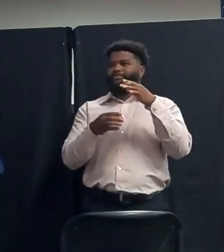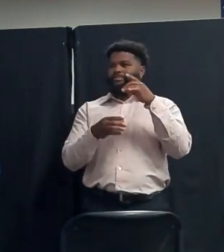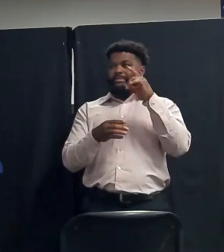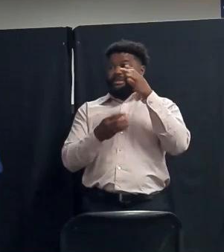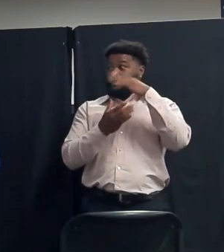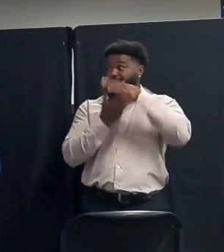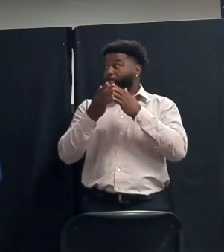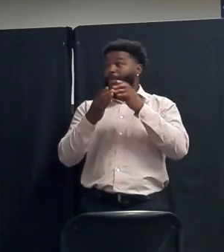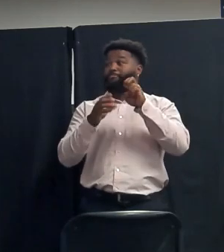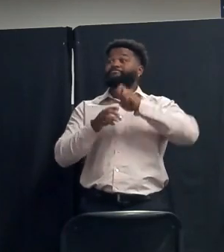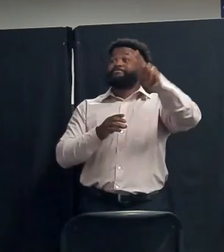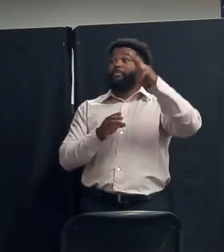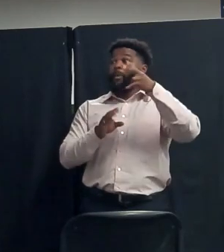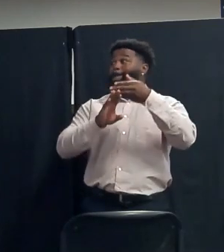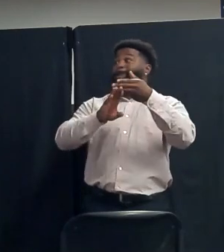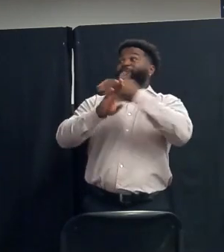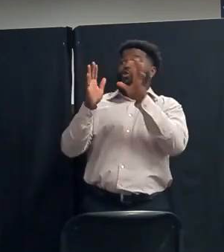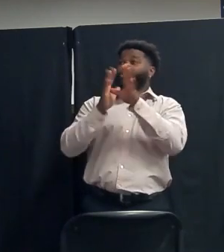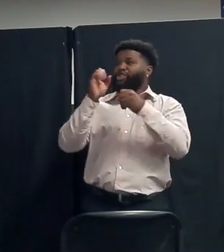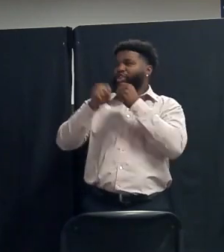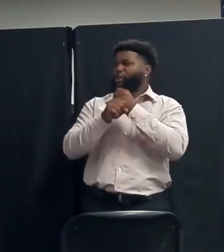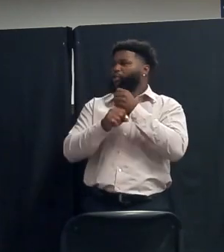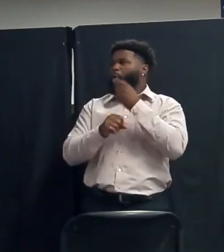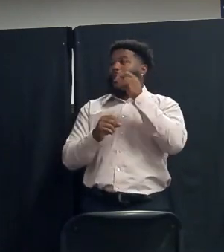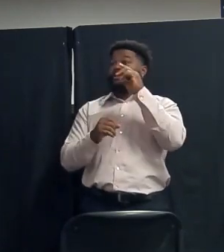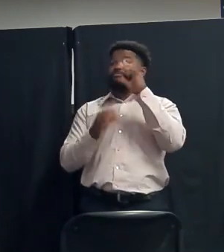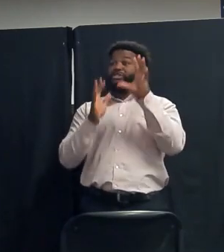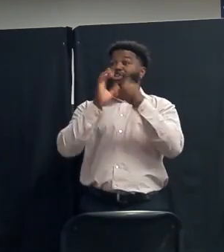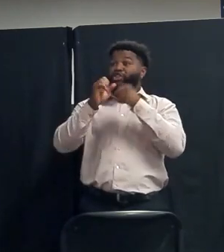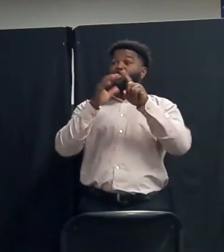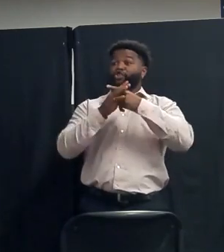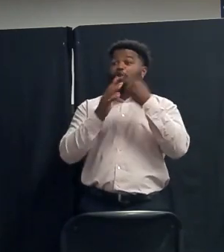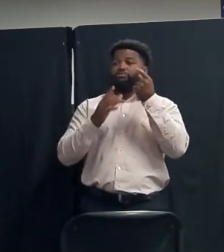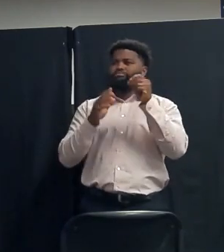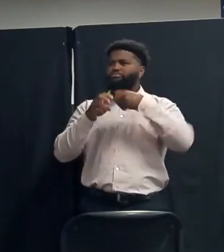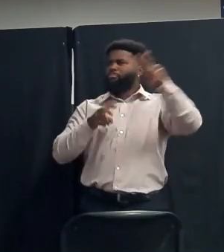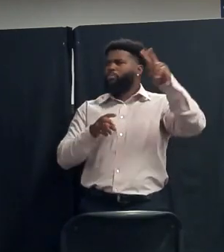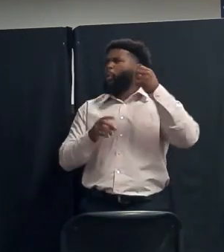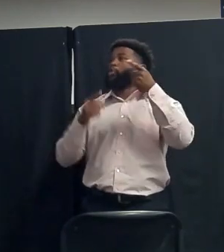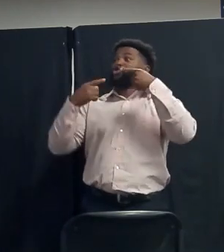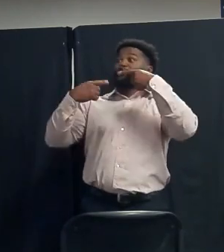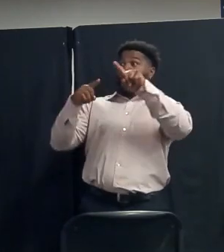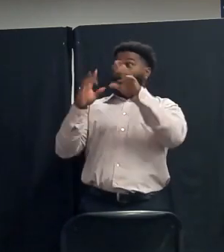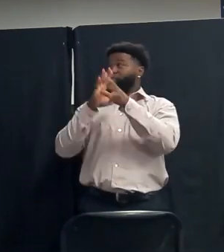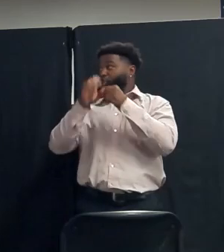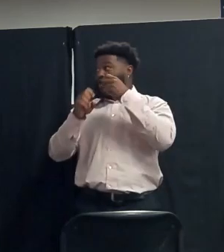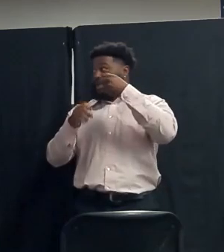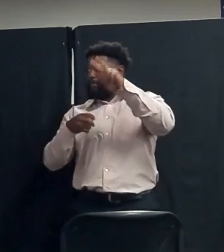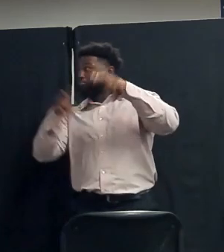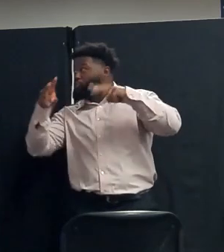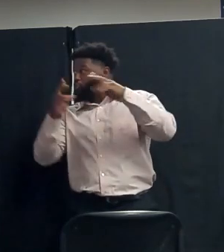prior to their senior year, like immediately prior to their senior year or during their senior year?